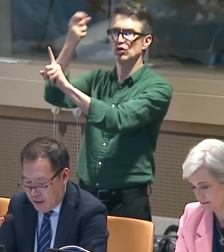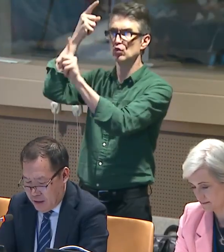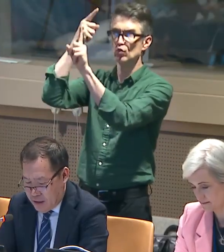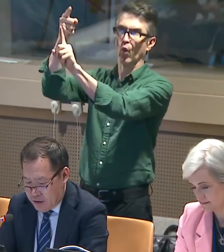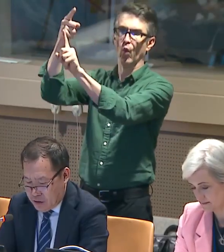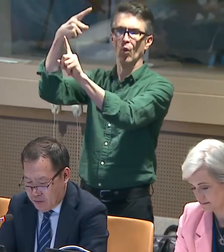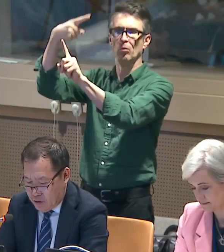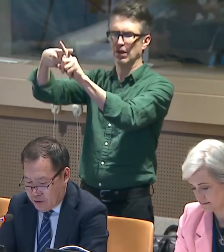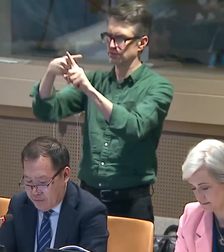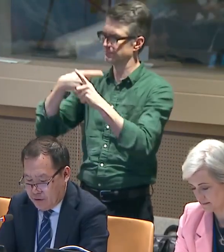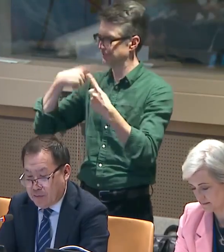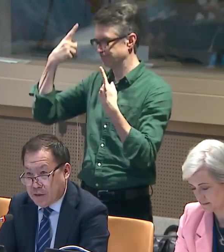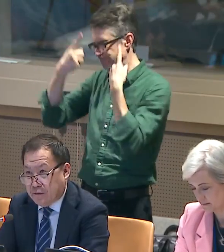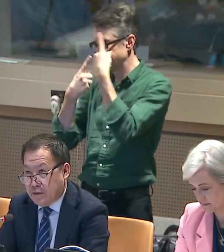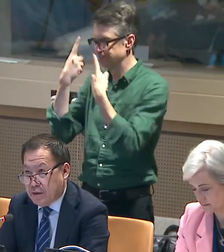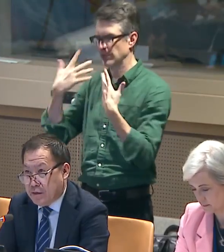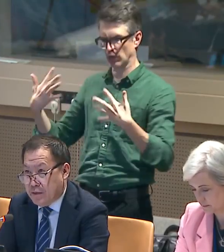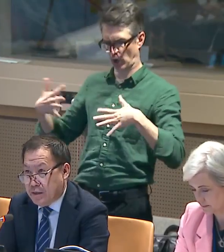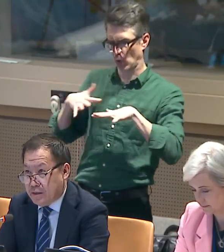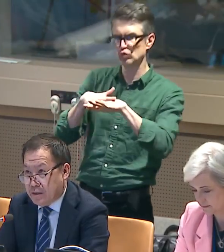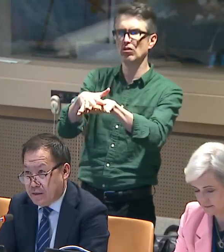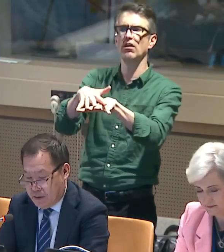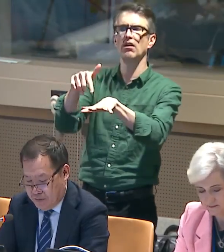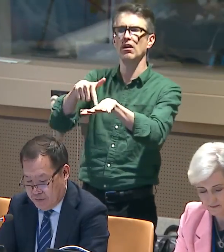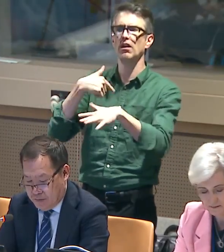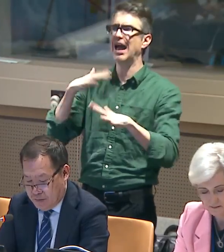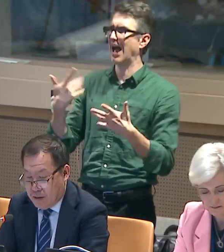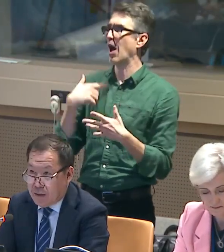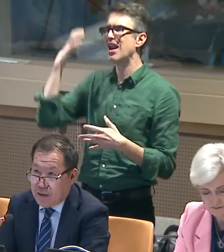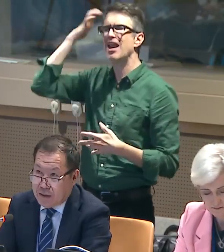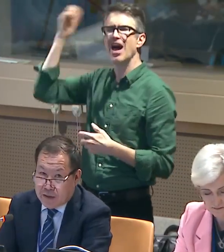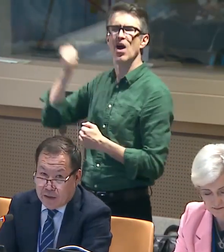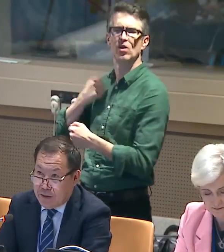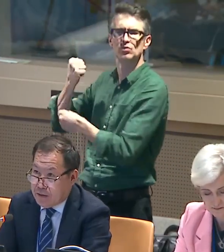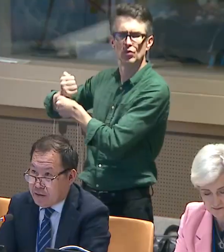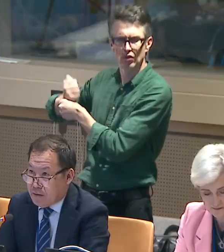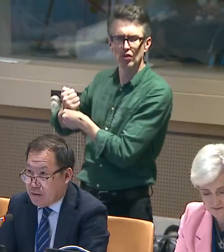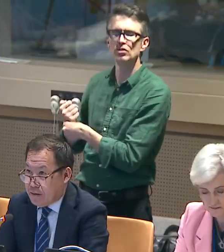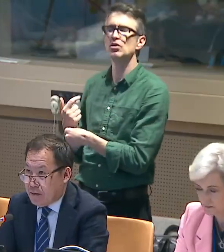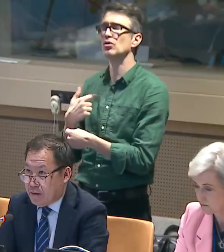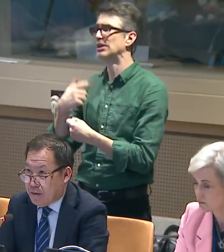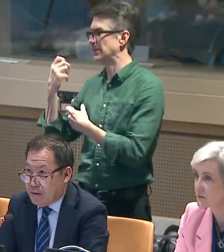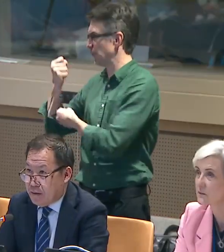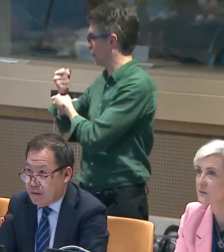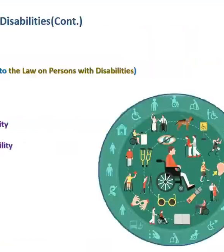care, and support for persons with disabilities. Next slide, please.